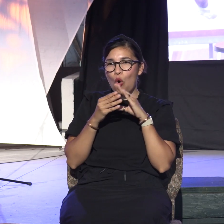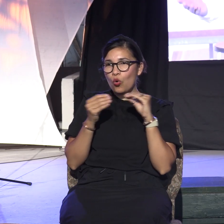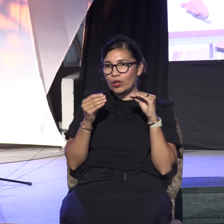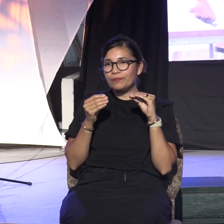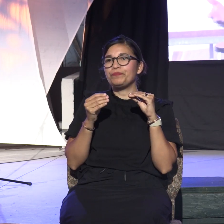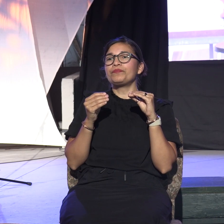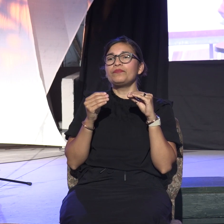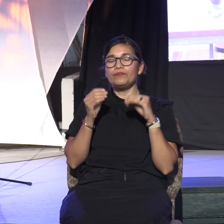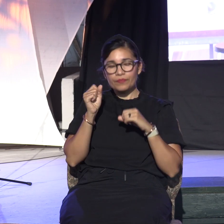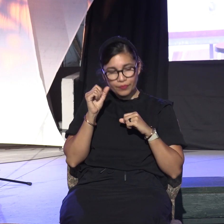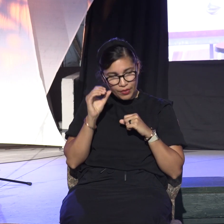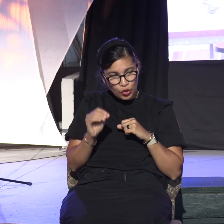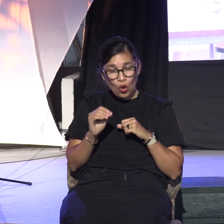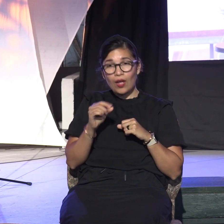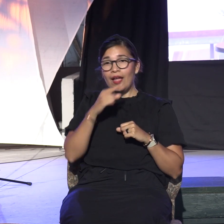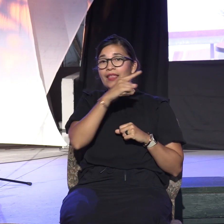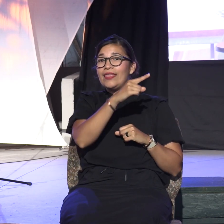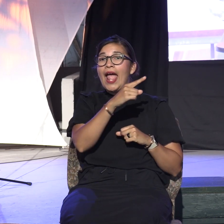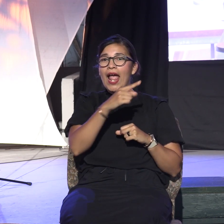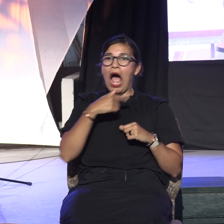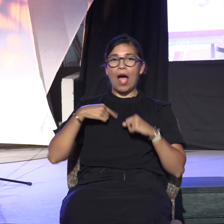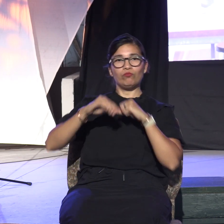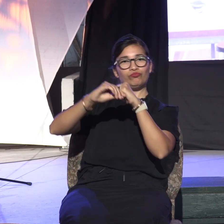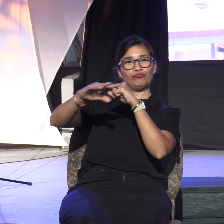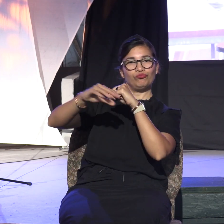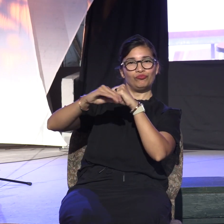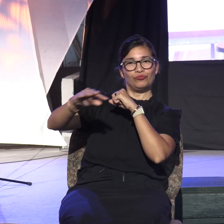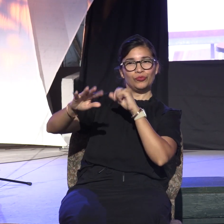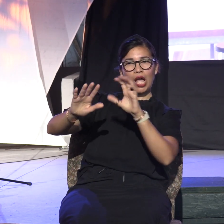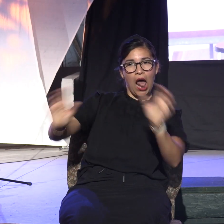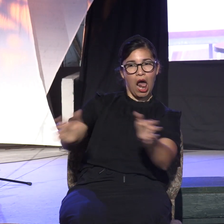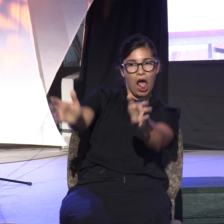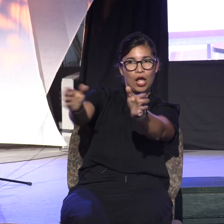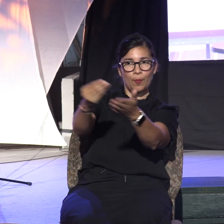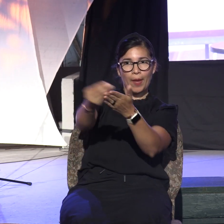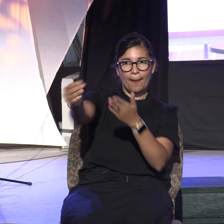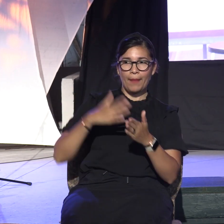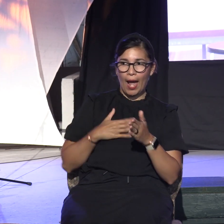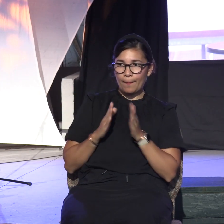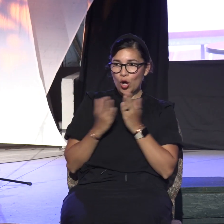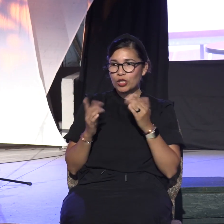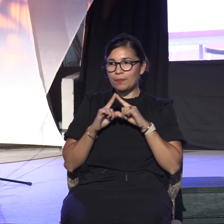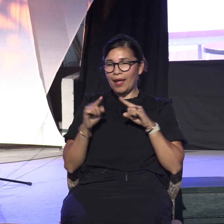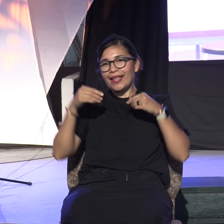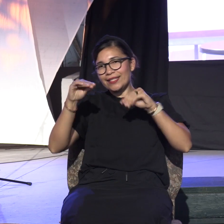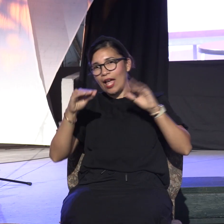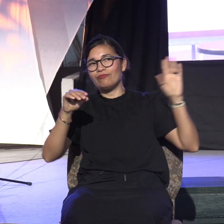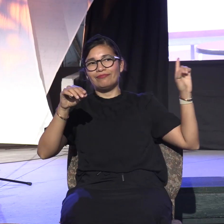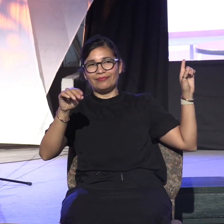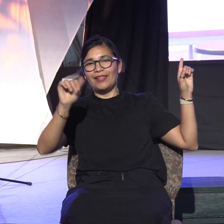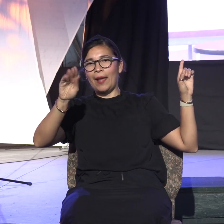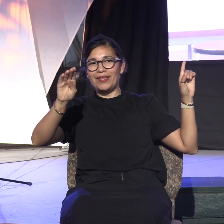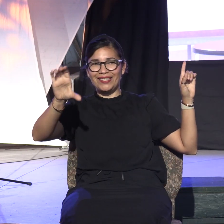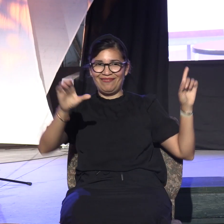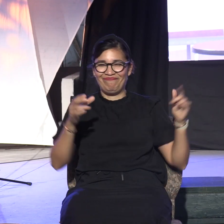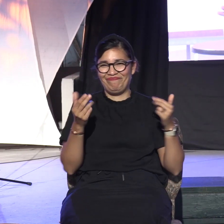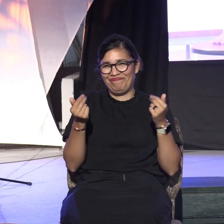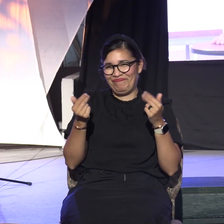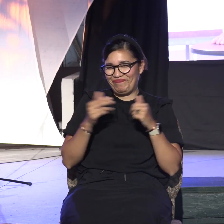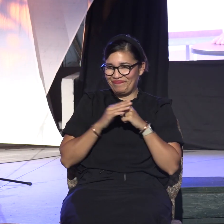right. So truly, what a blessing to be here. Well, Haddon Robinson, pastor